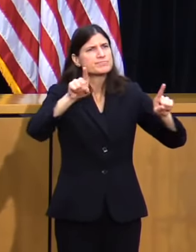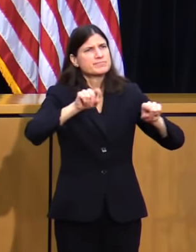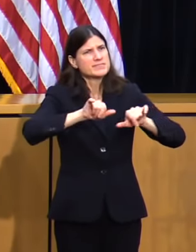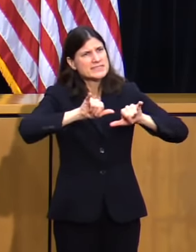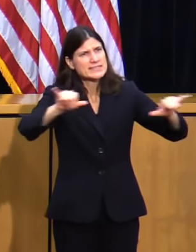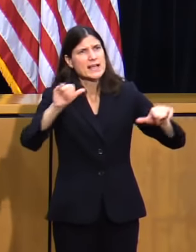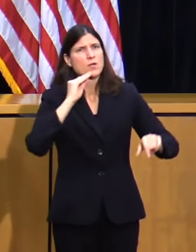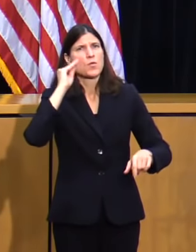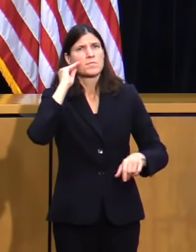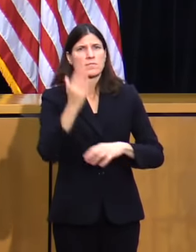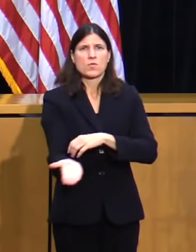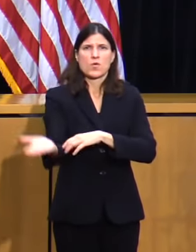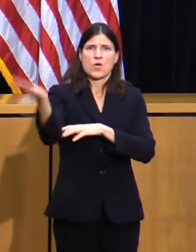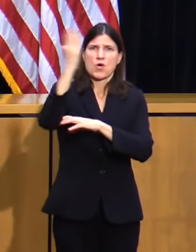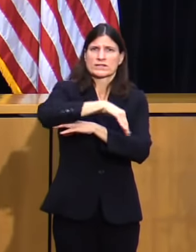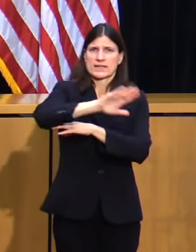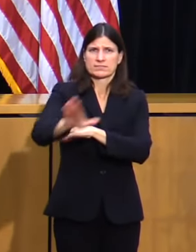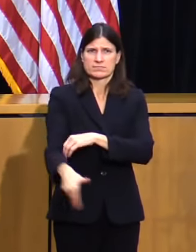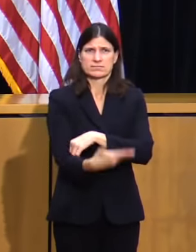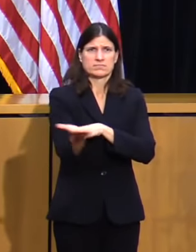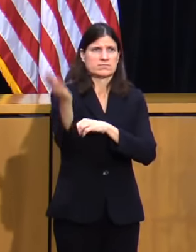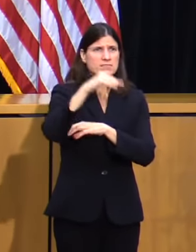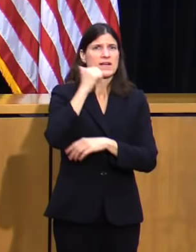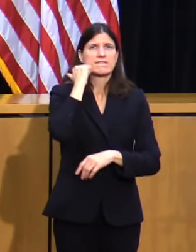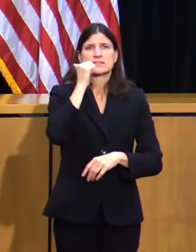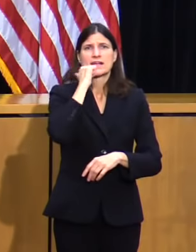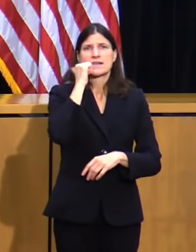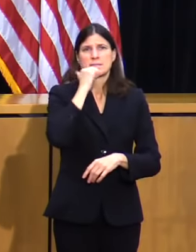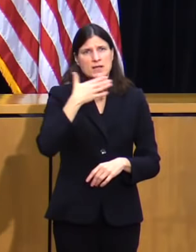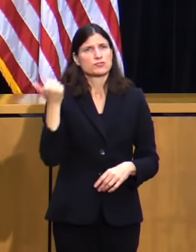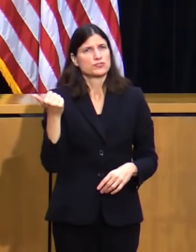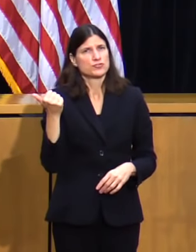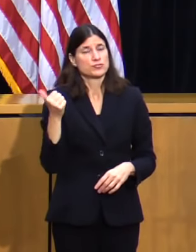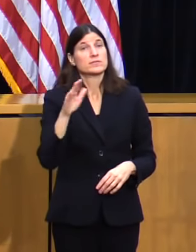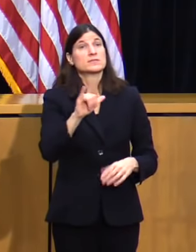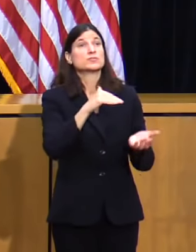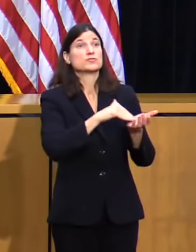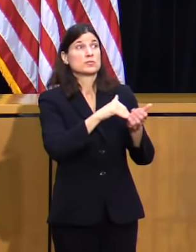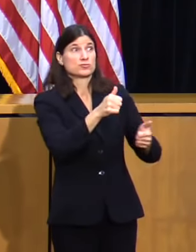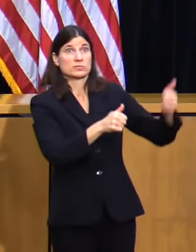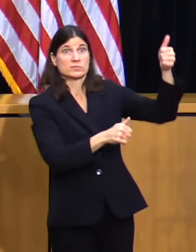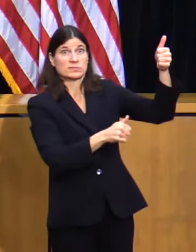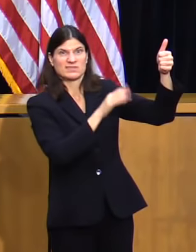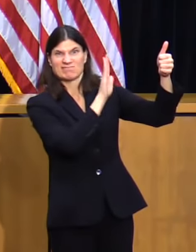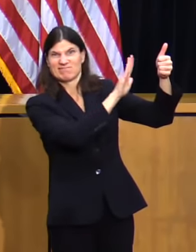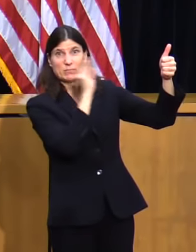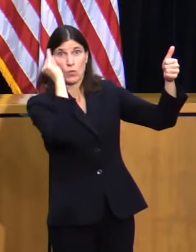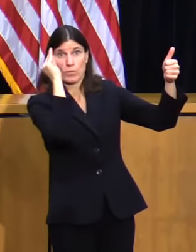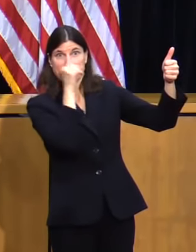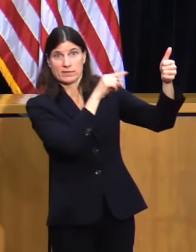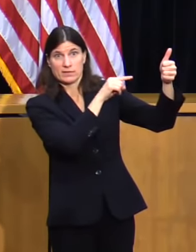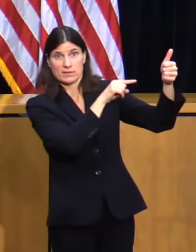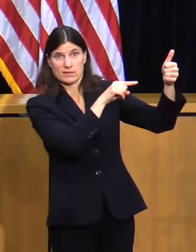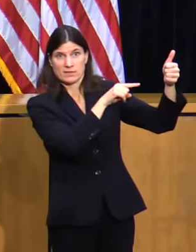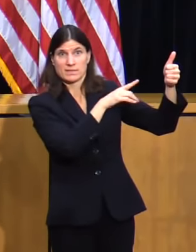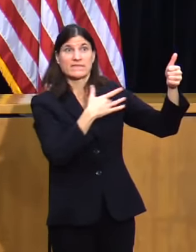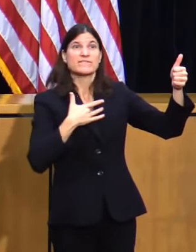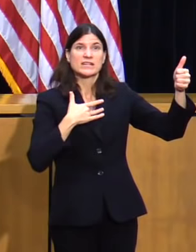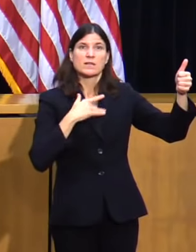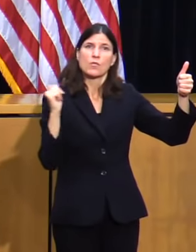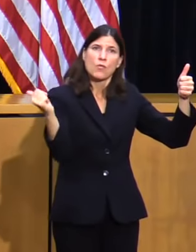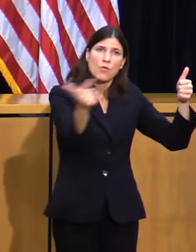the administration in Washington is going to do that, at least not before mid-January. Could you envision a